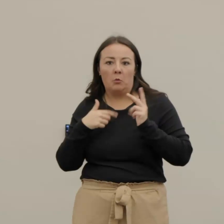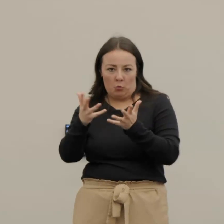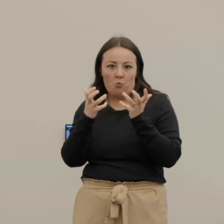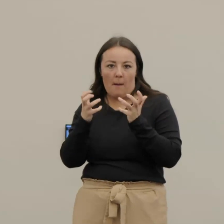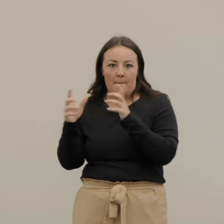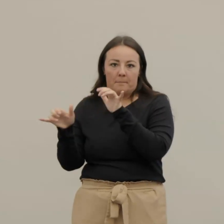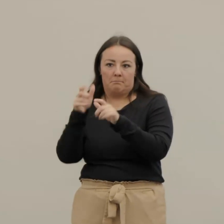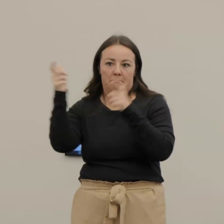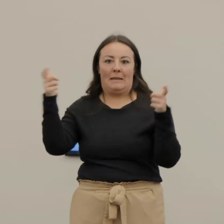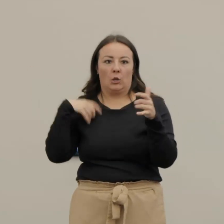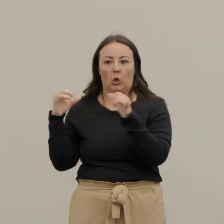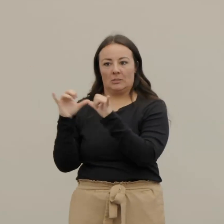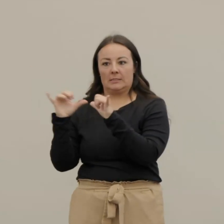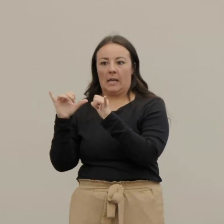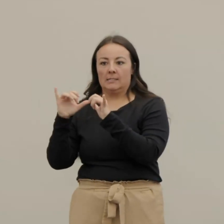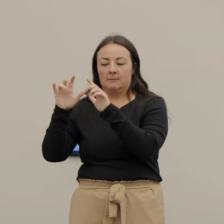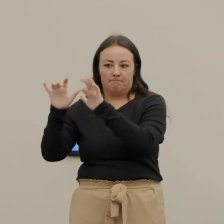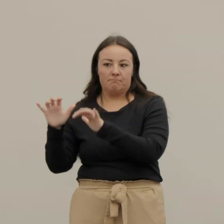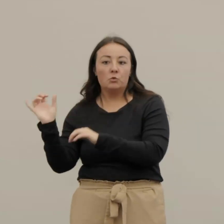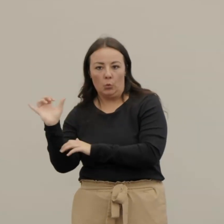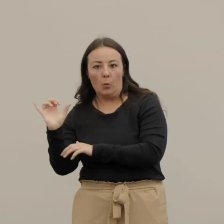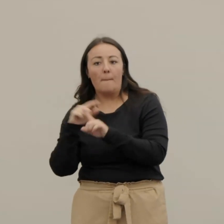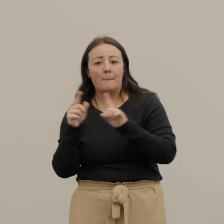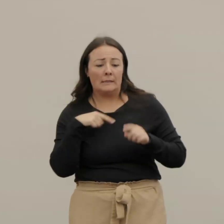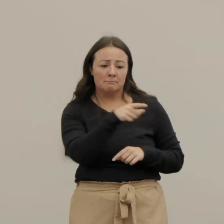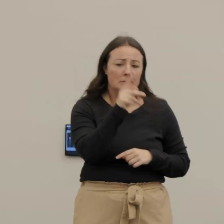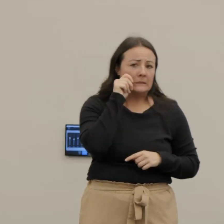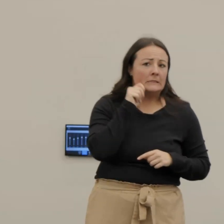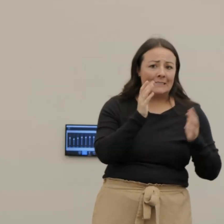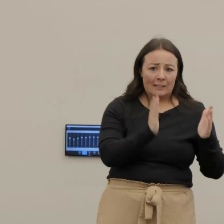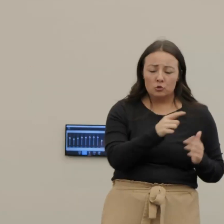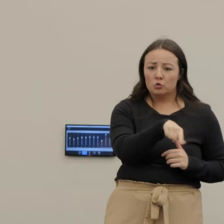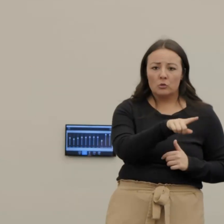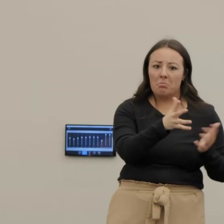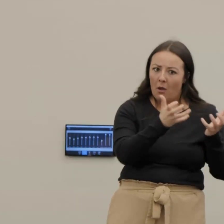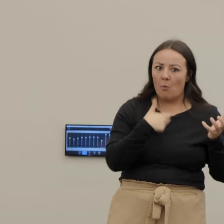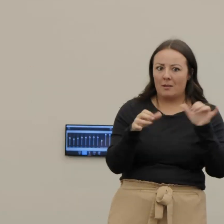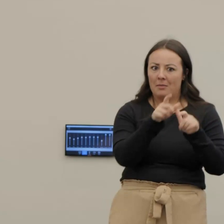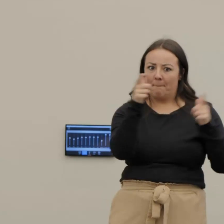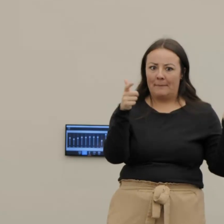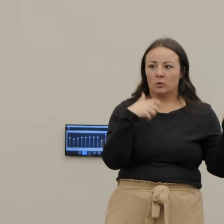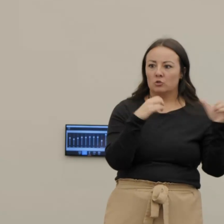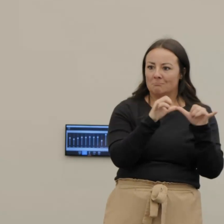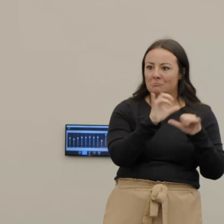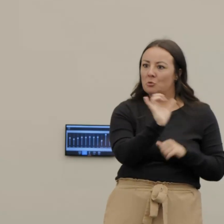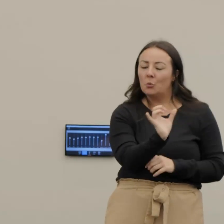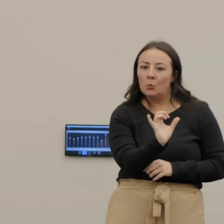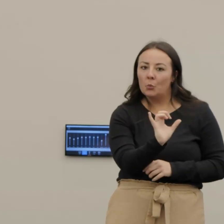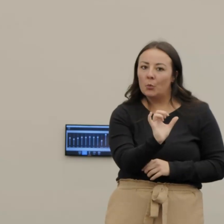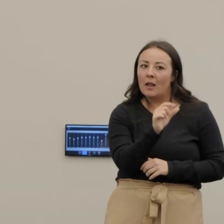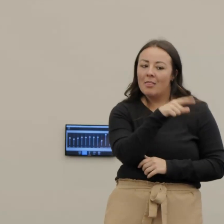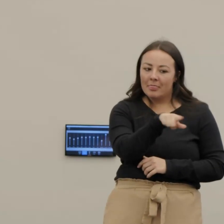kids. But the kids, when Whitney did this research, they like a